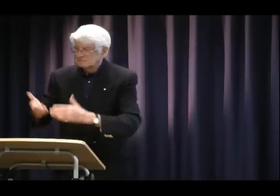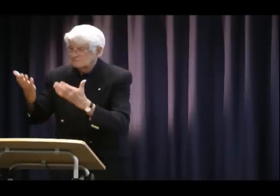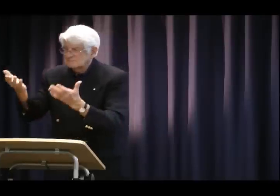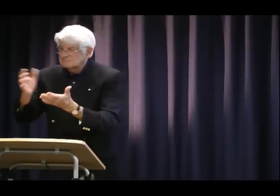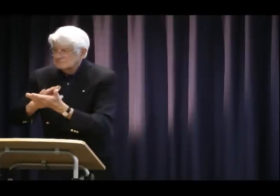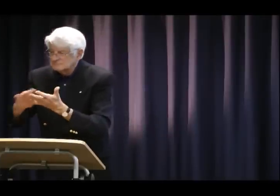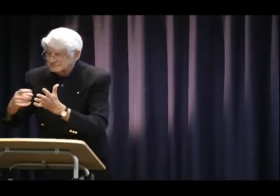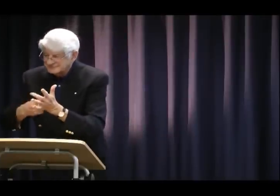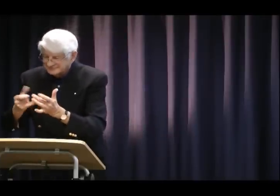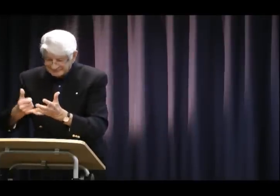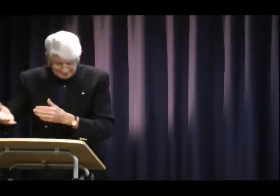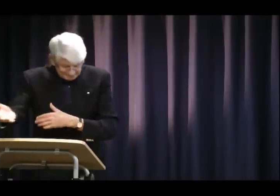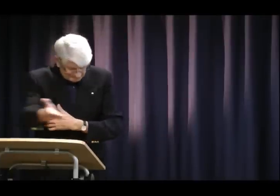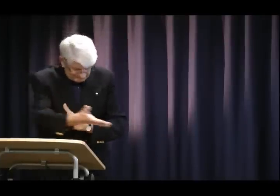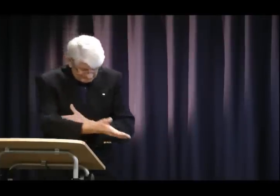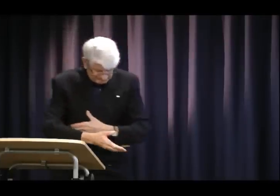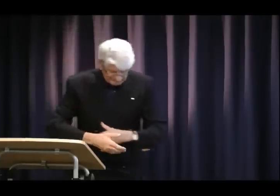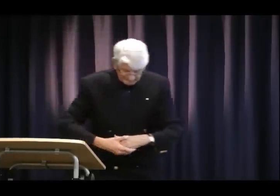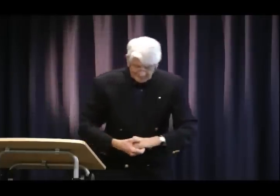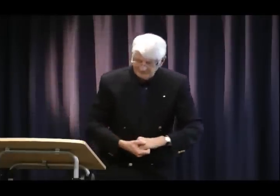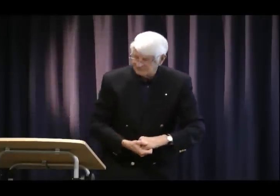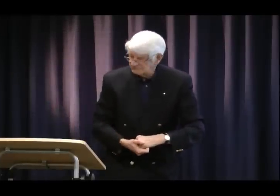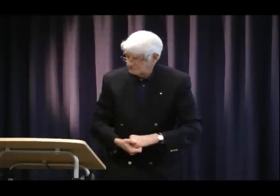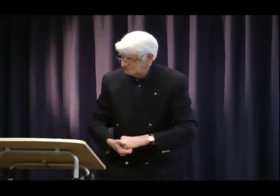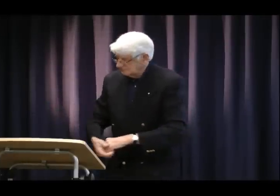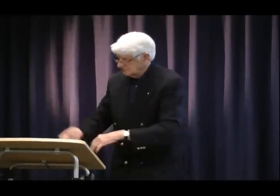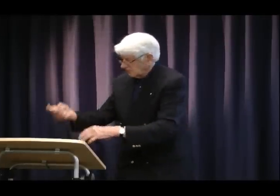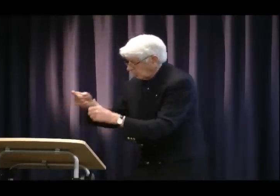this process this evening, so over to you.